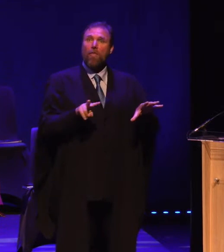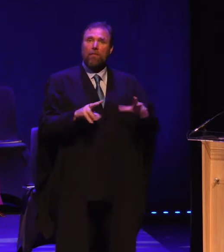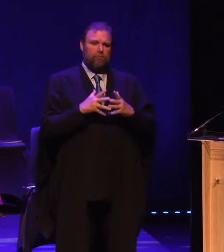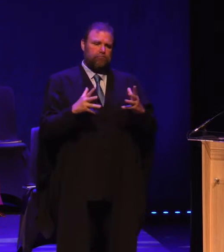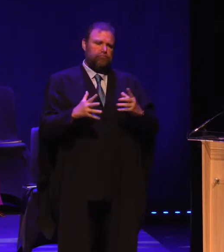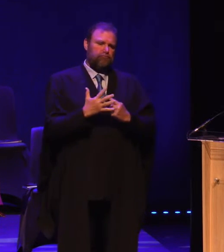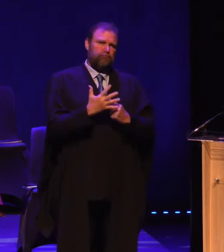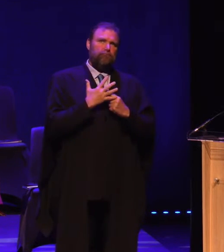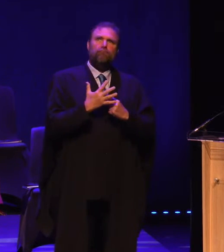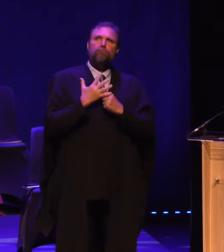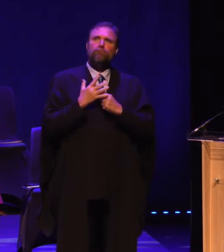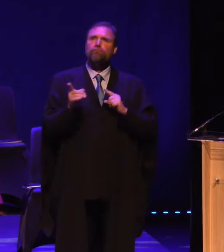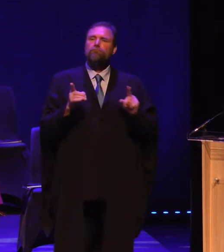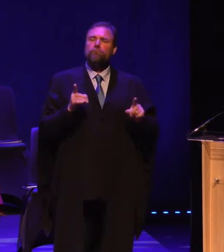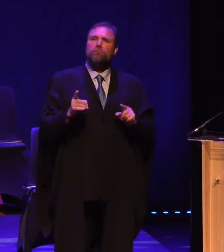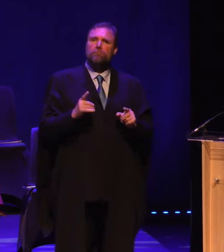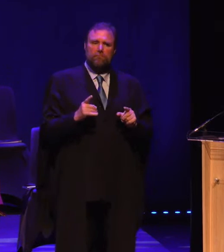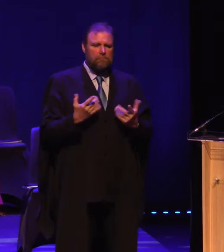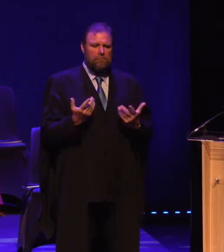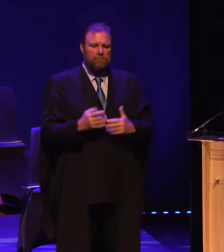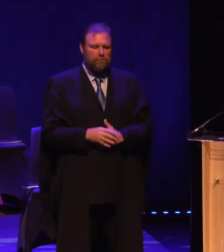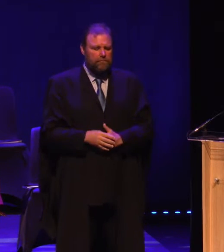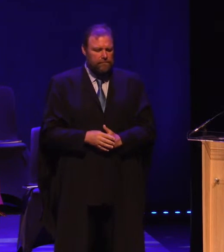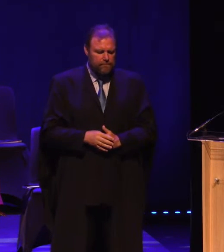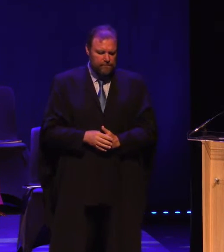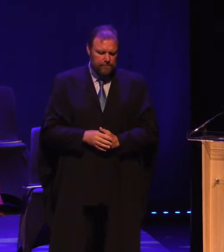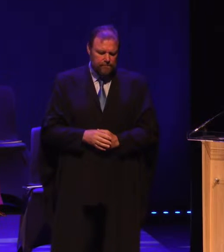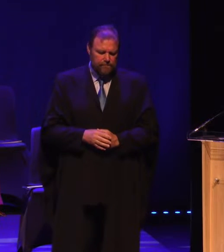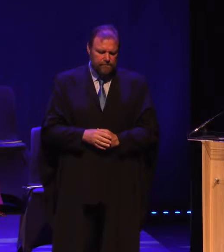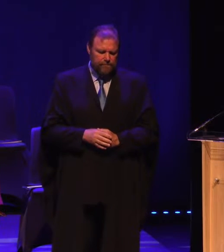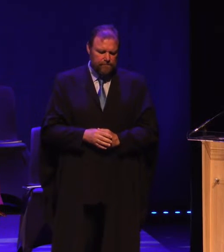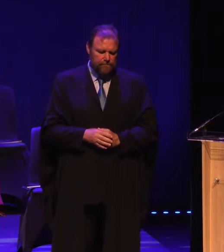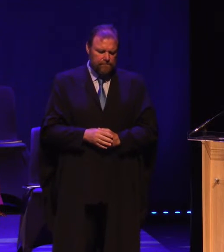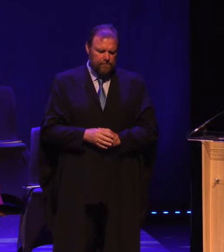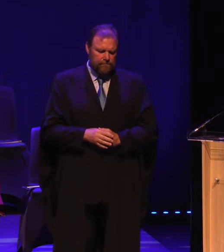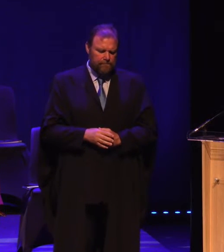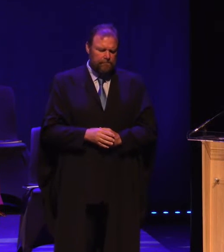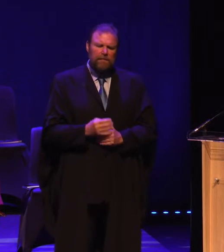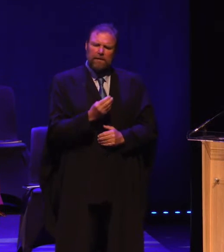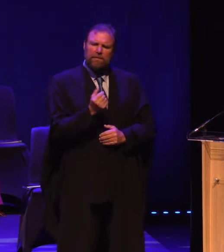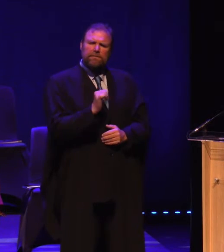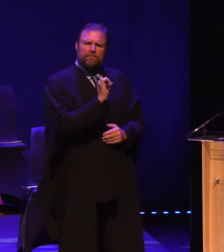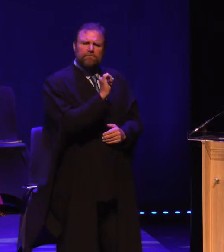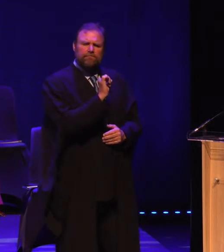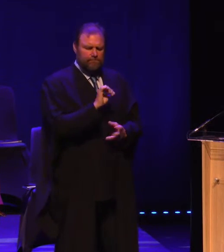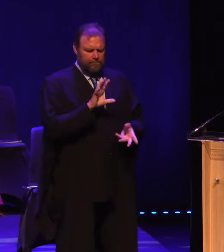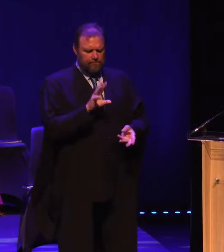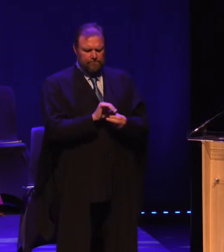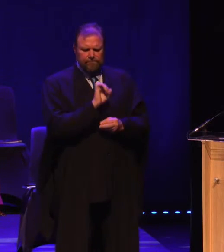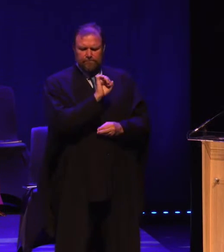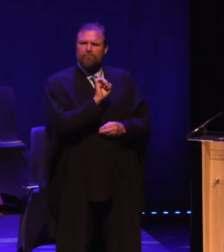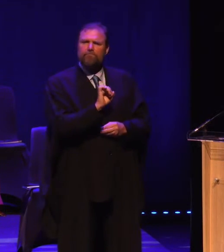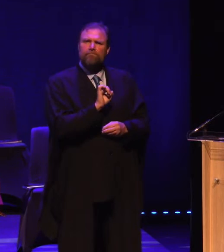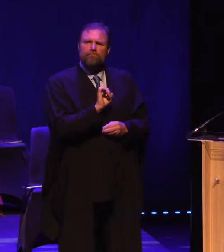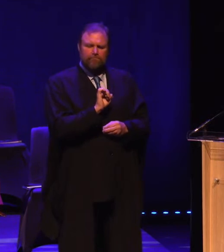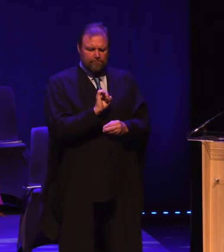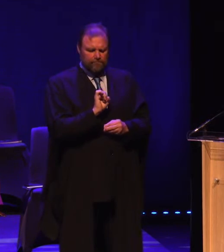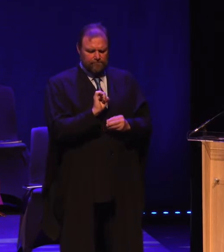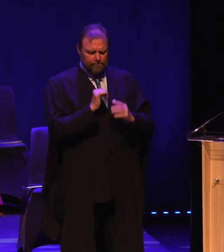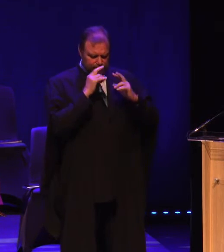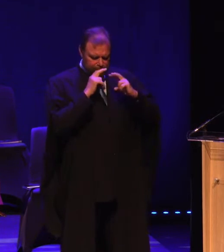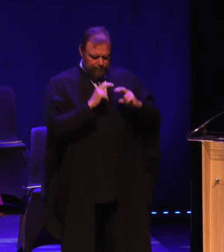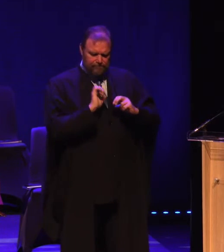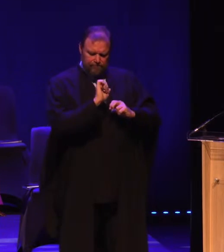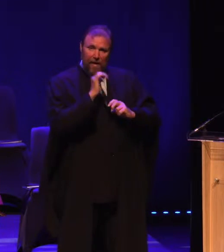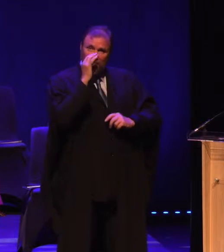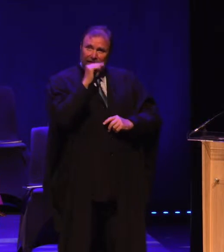considerable pressures at an operational level. In sum, Helen's thesis and empirical work from it, the impact it has